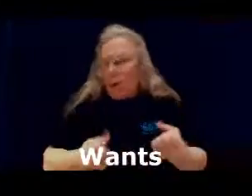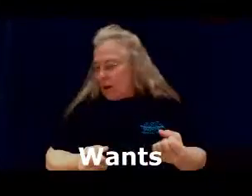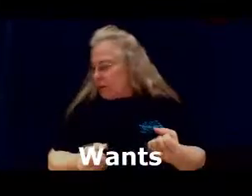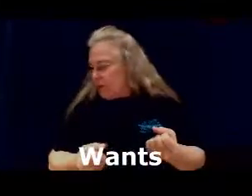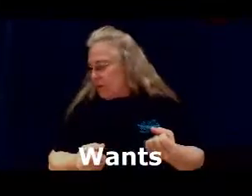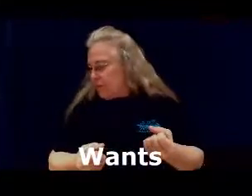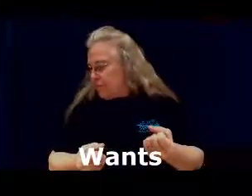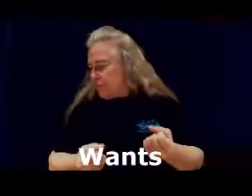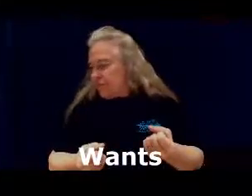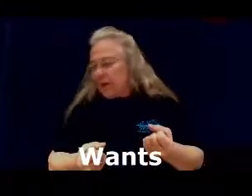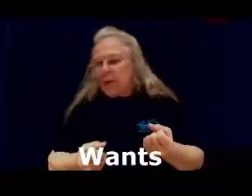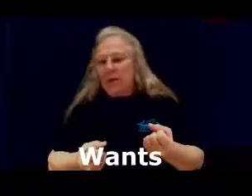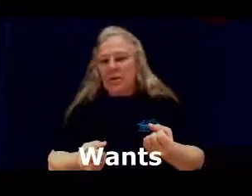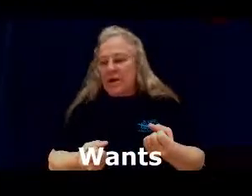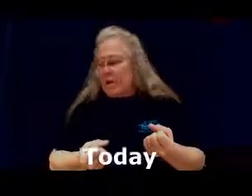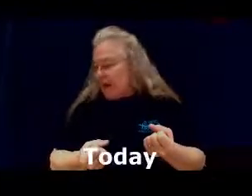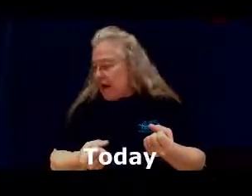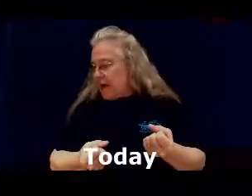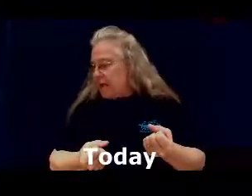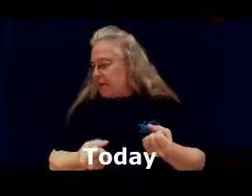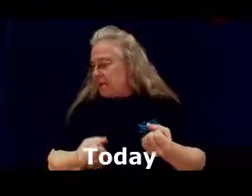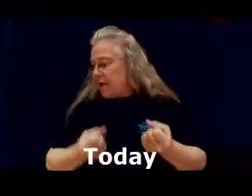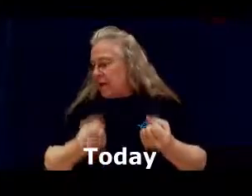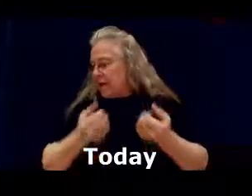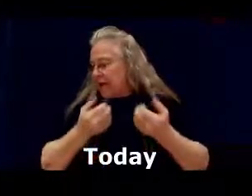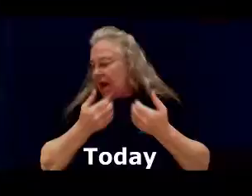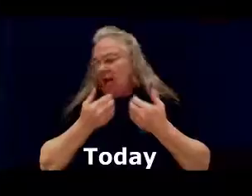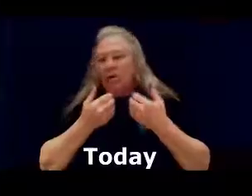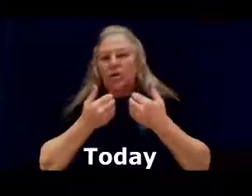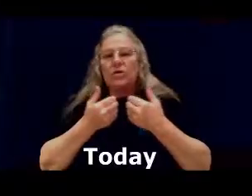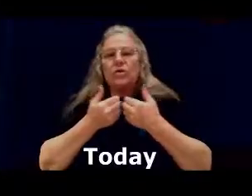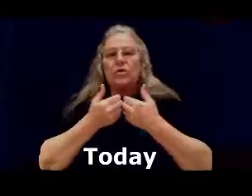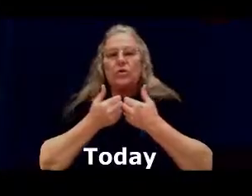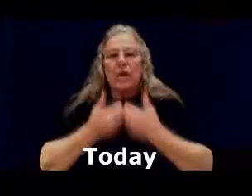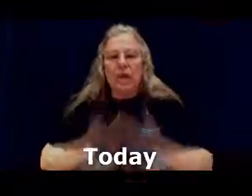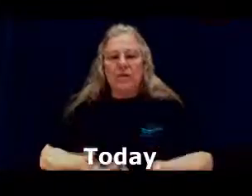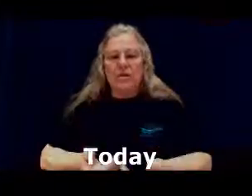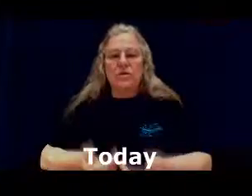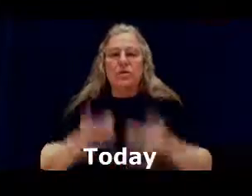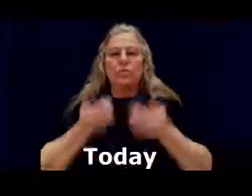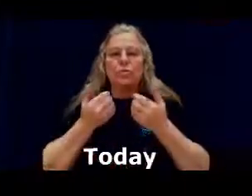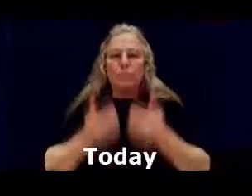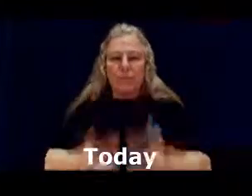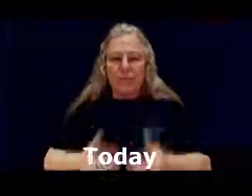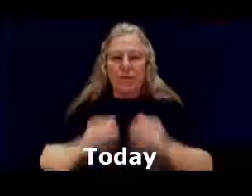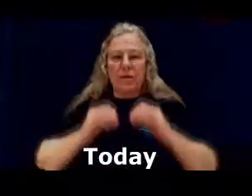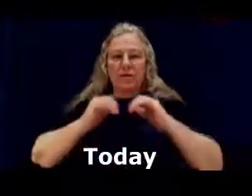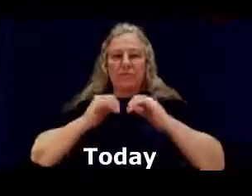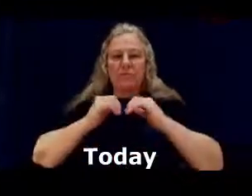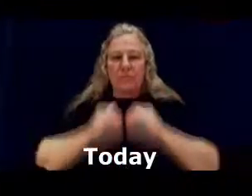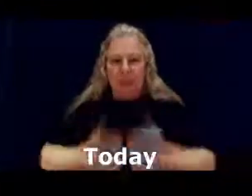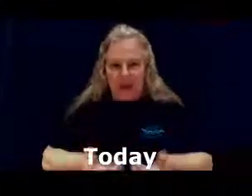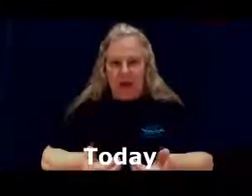Want. Today is the same as now. Two hands, just now.